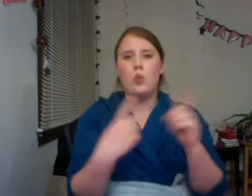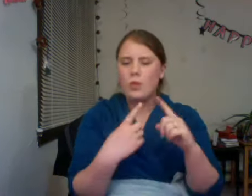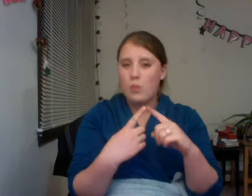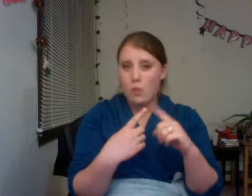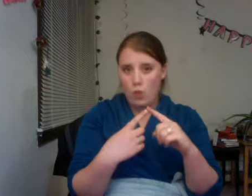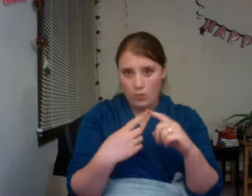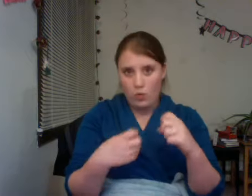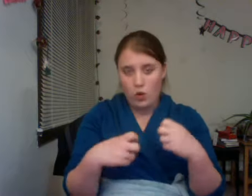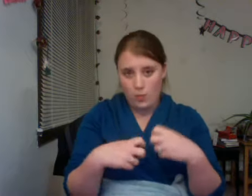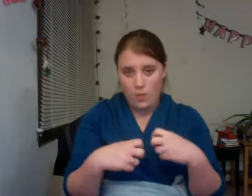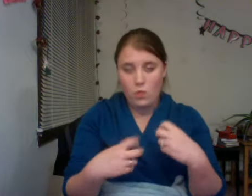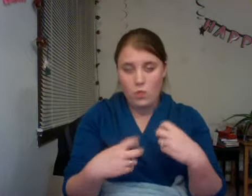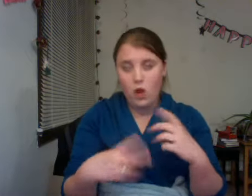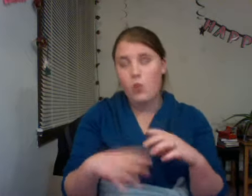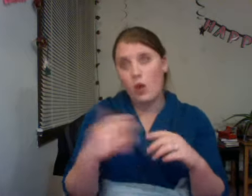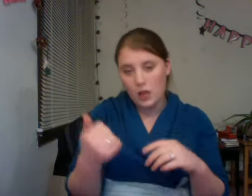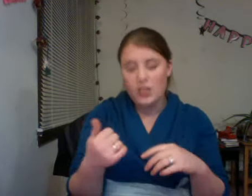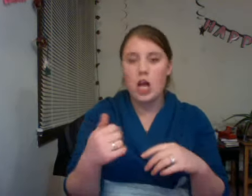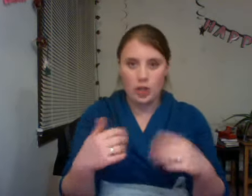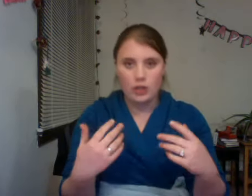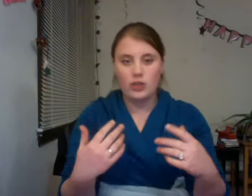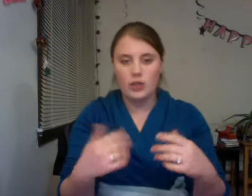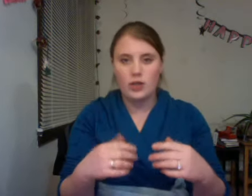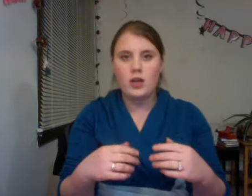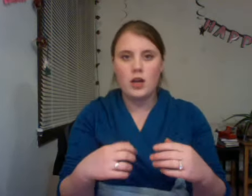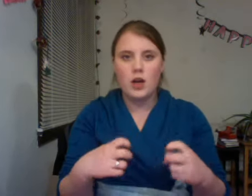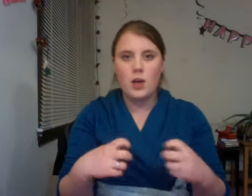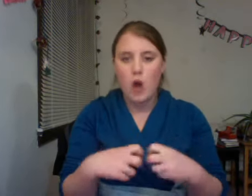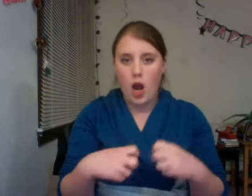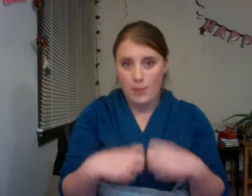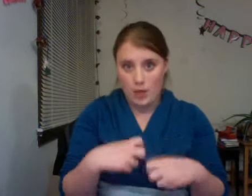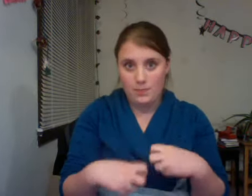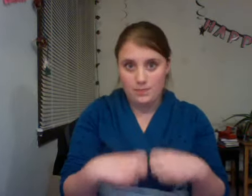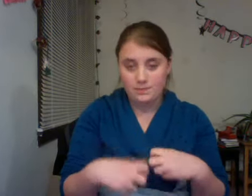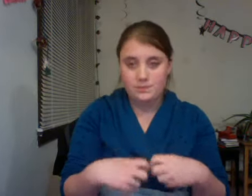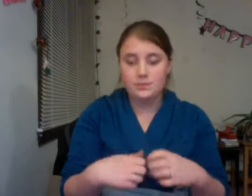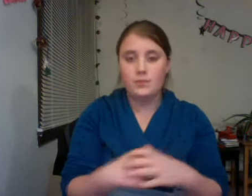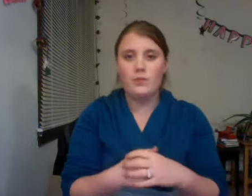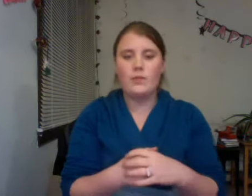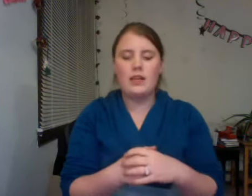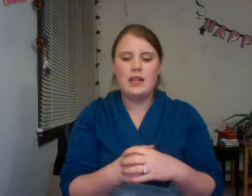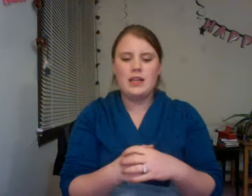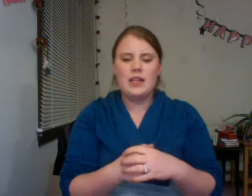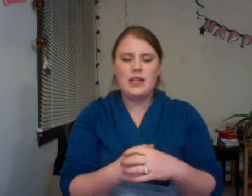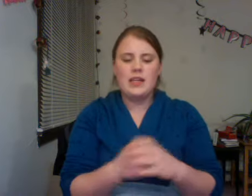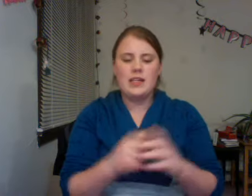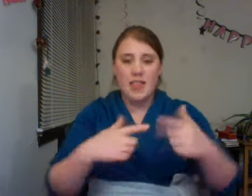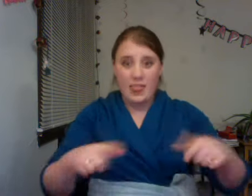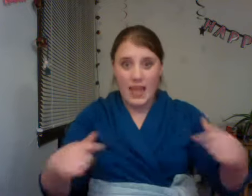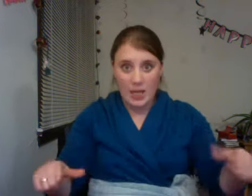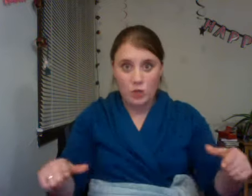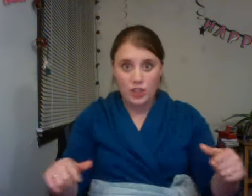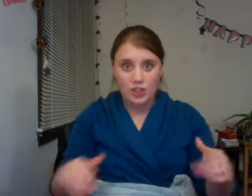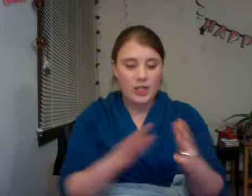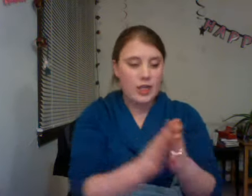was truly incomprehensible. If we want to summarize that story that I told you earlier, we could start by saying something like these viruses